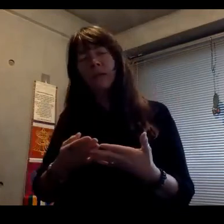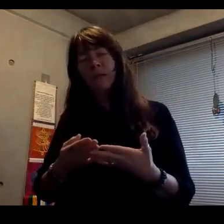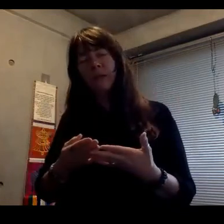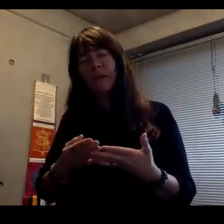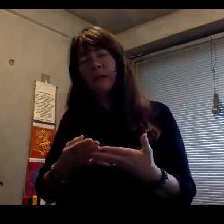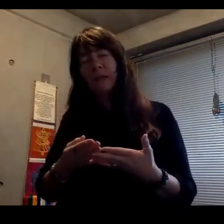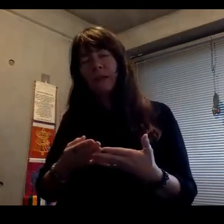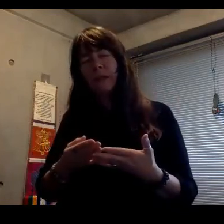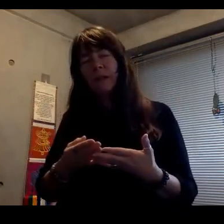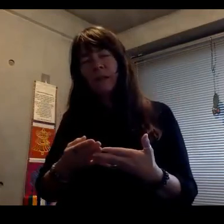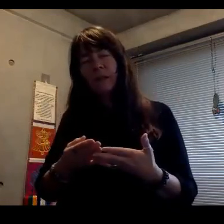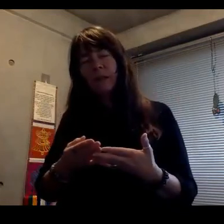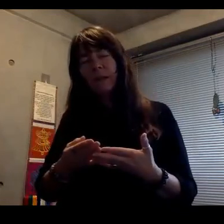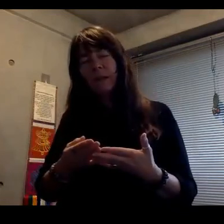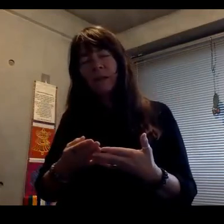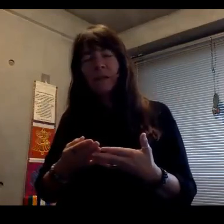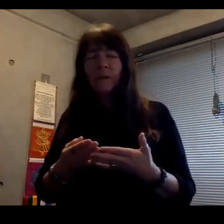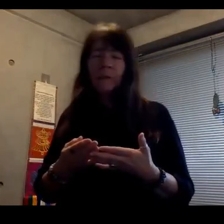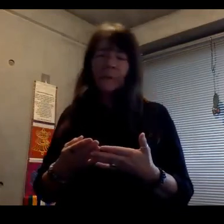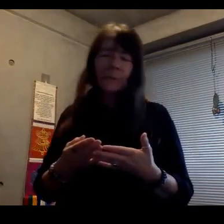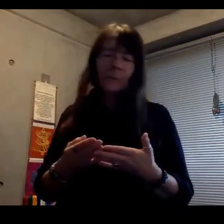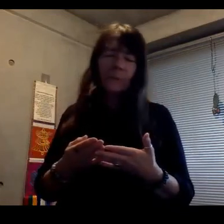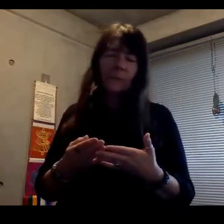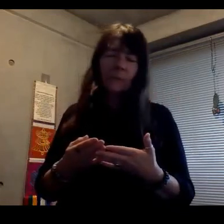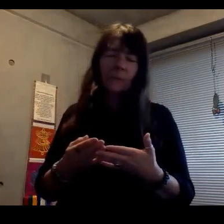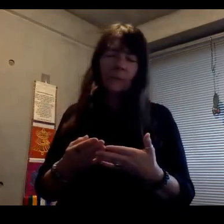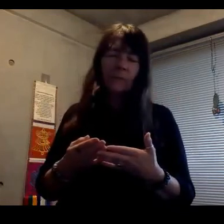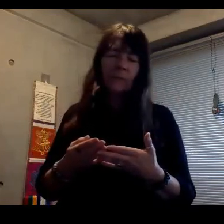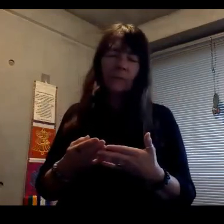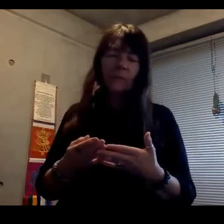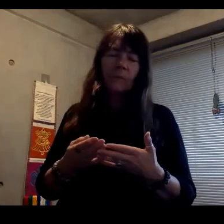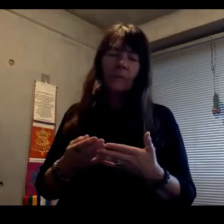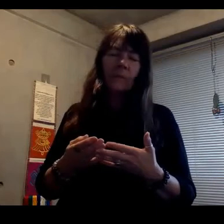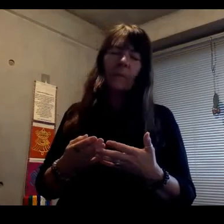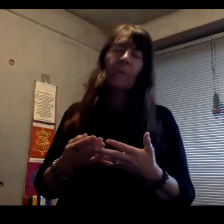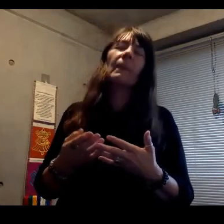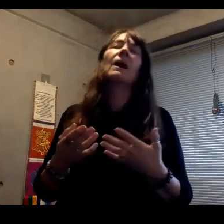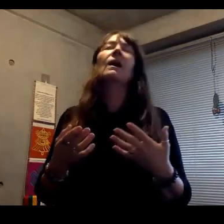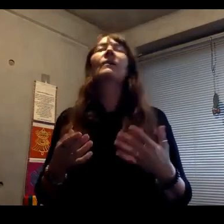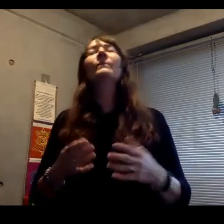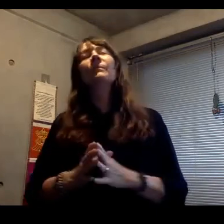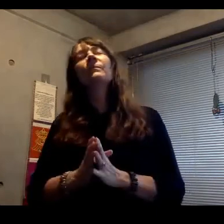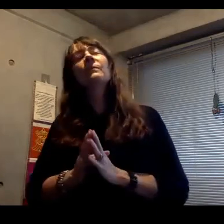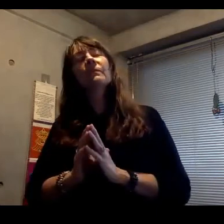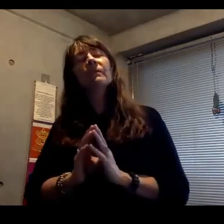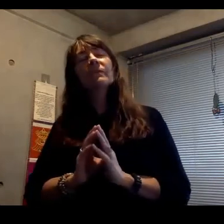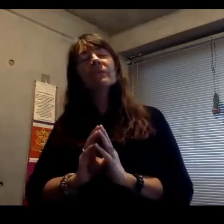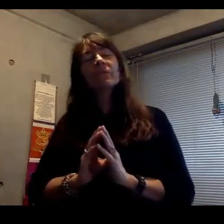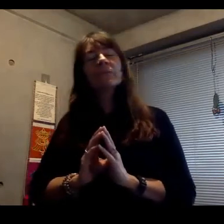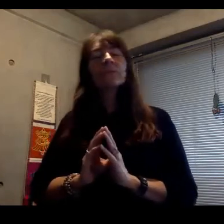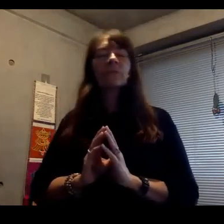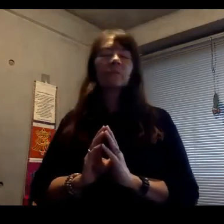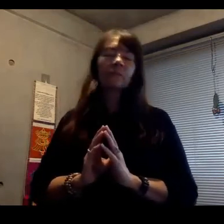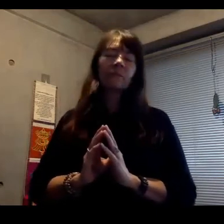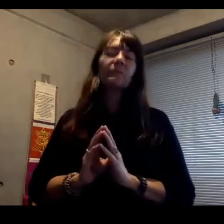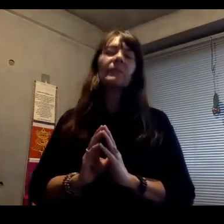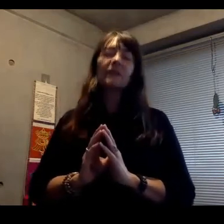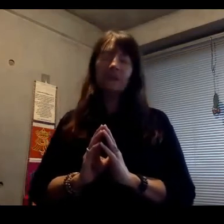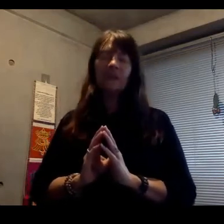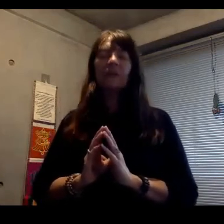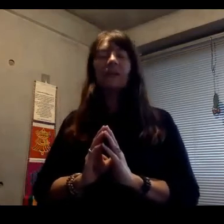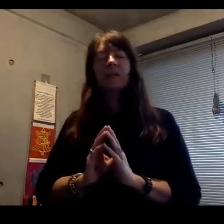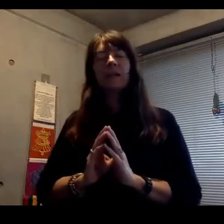won't. okay, so what do they evolve to? When you say they're going to evolve, what do they become when they become most evolved? What's